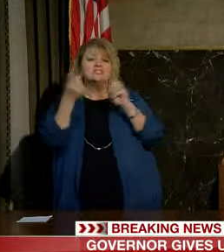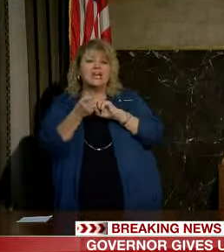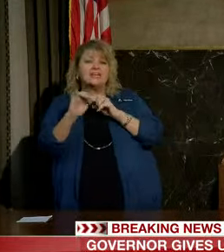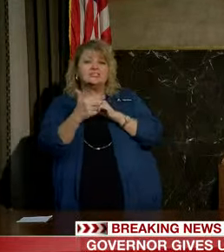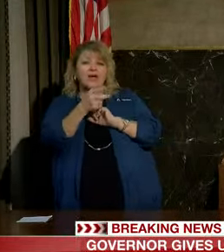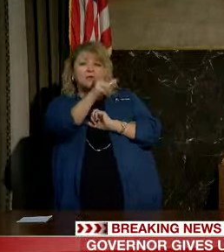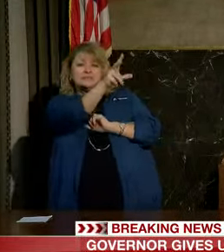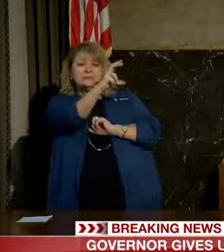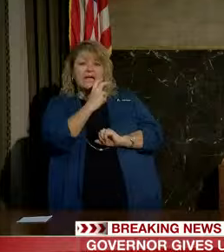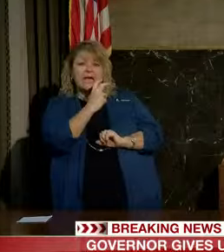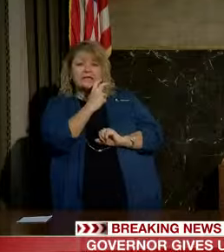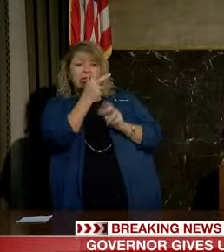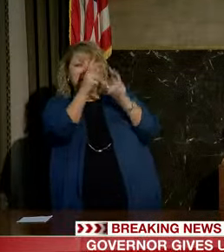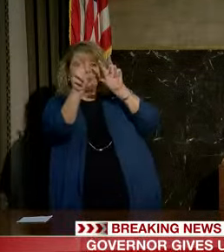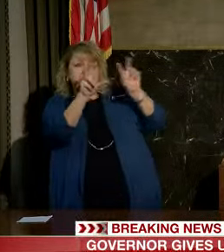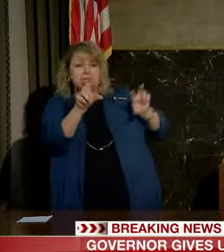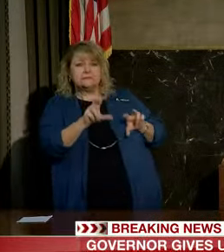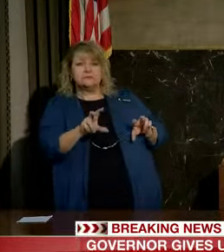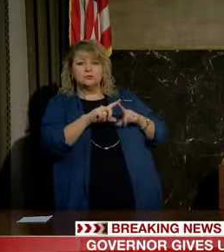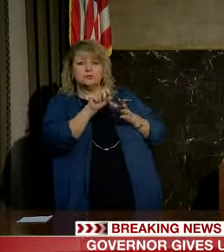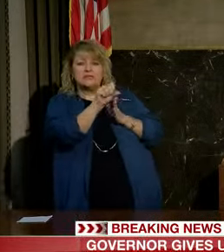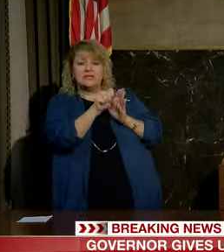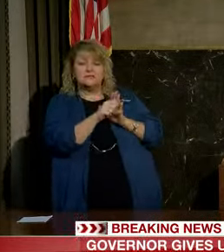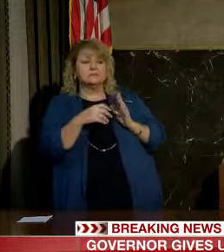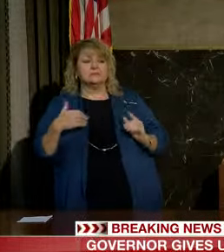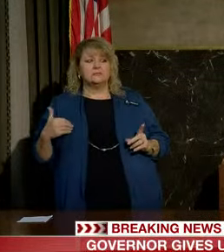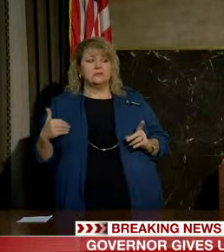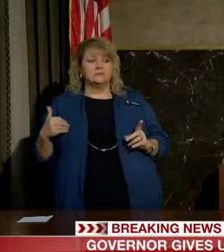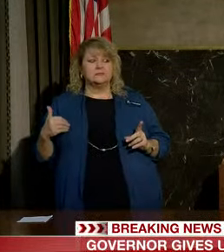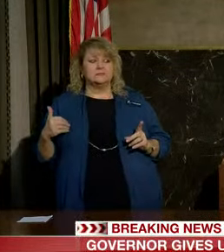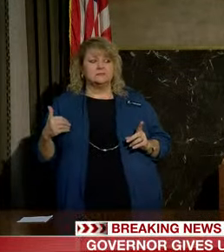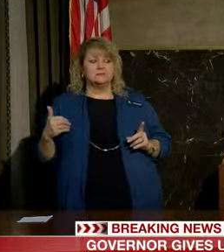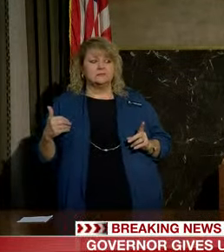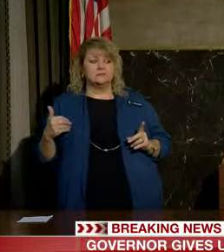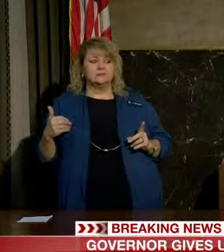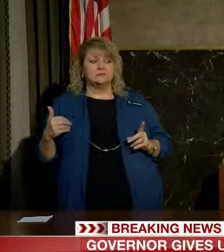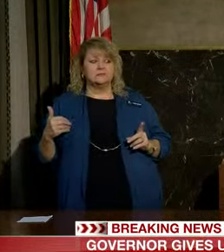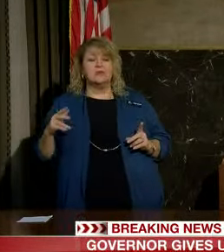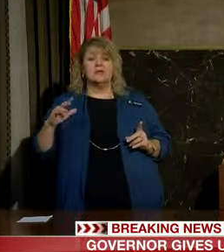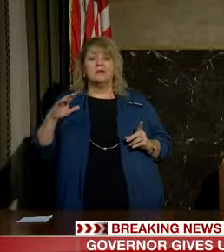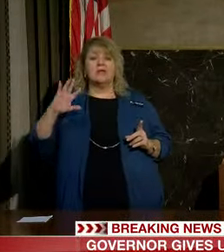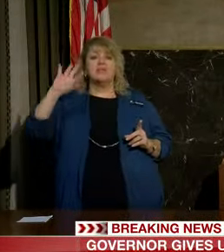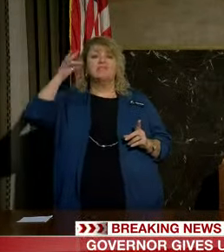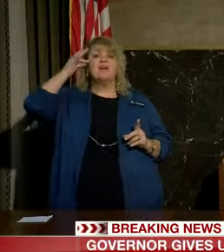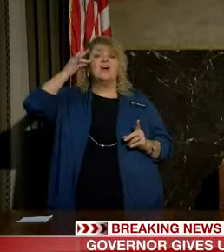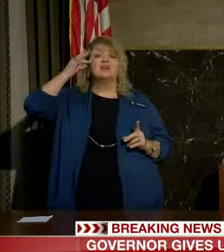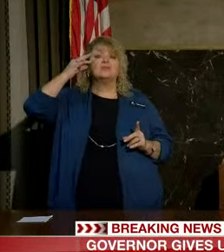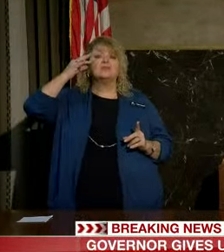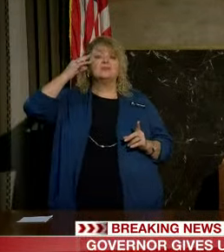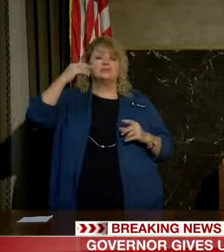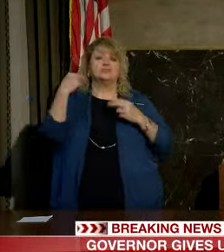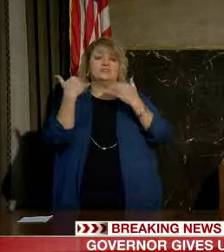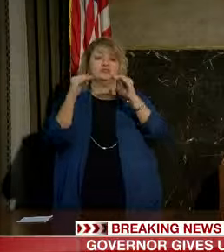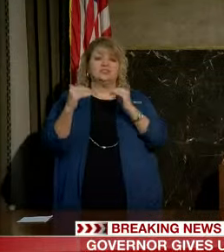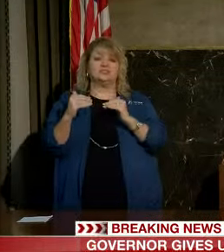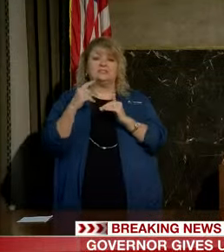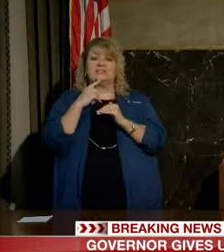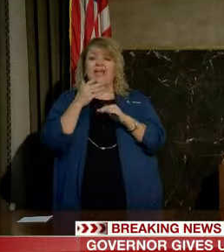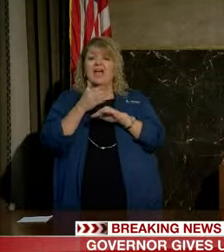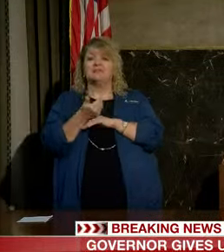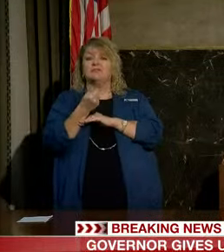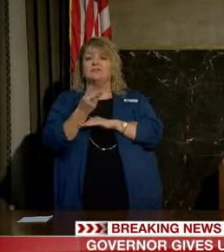We're holding our breath on that, but not yet. What the federal administration said is after a